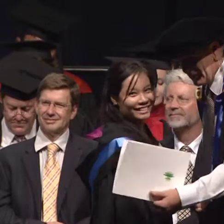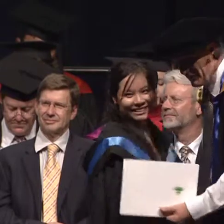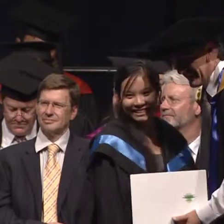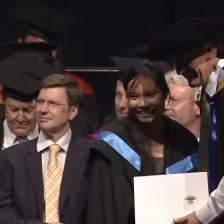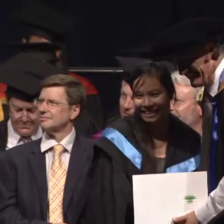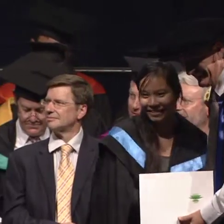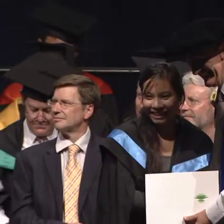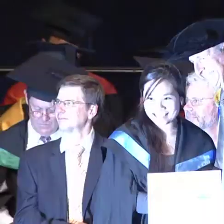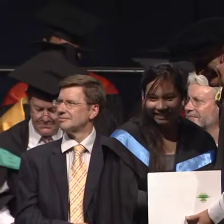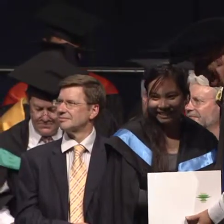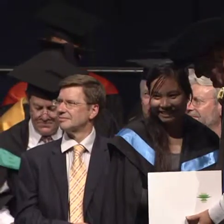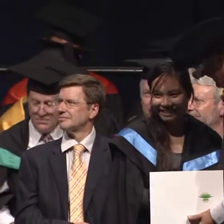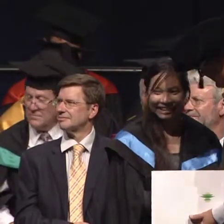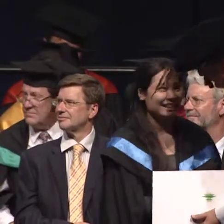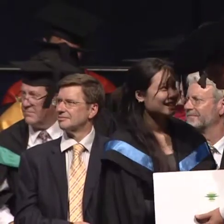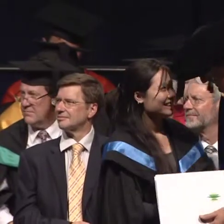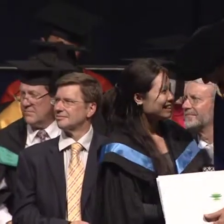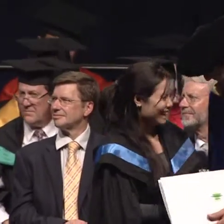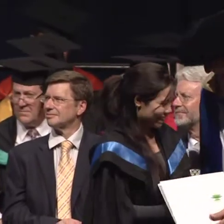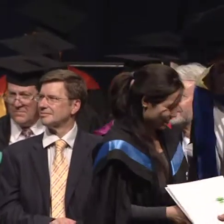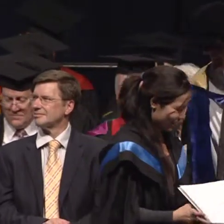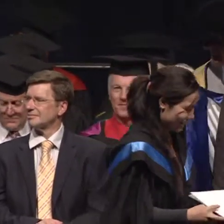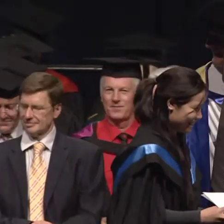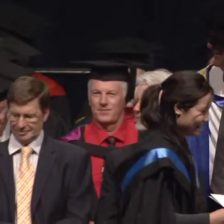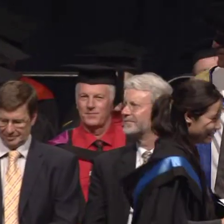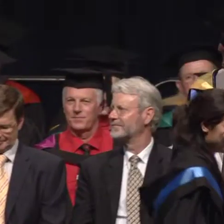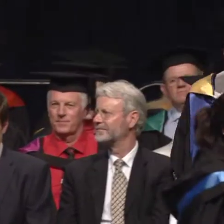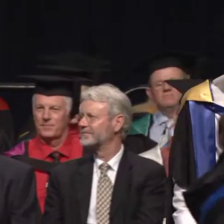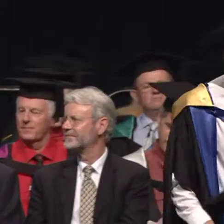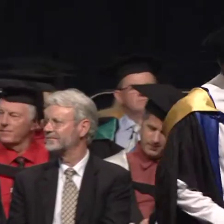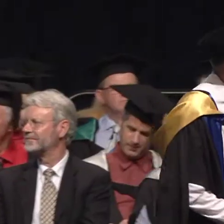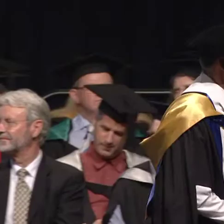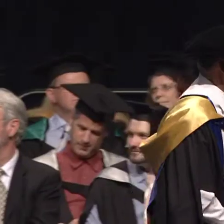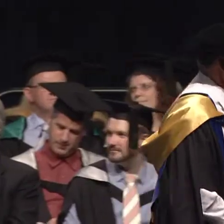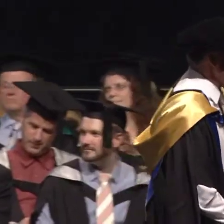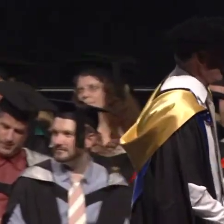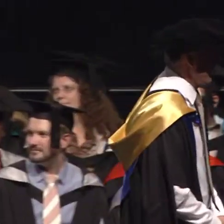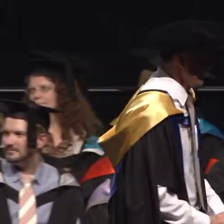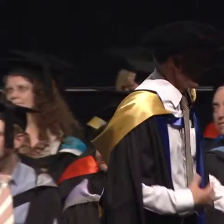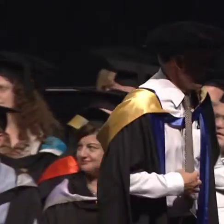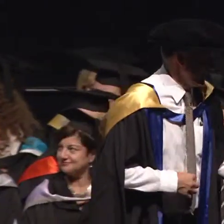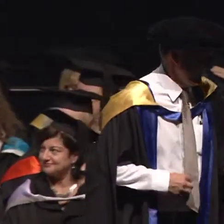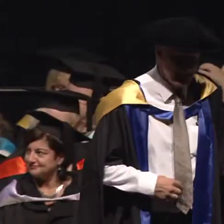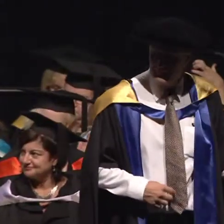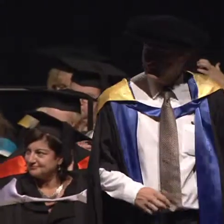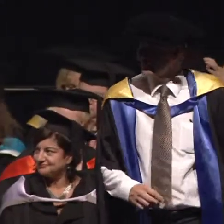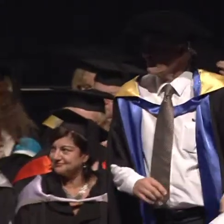I present to you the graduates for the Diploma of Information Technology Networking. Lachlan Ellison.